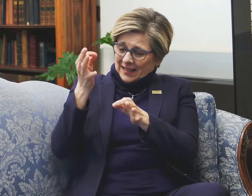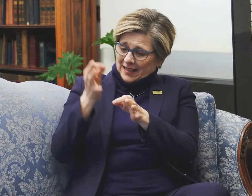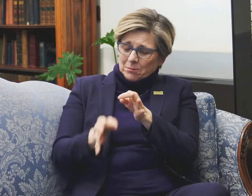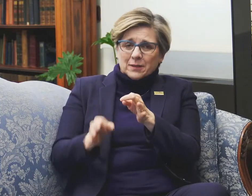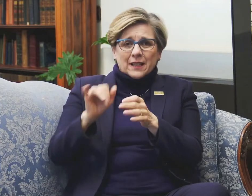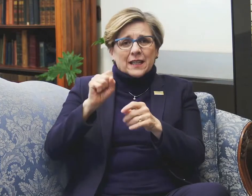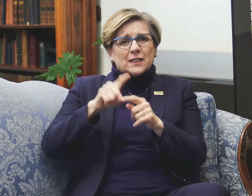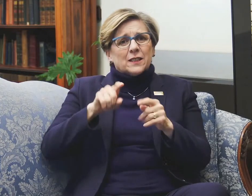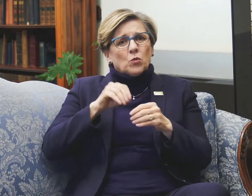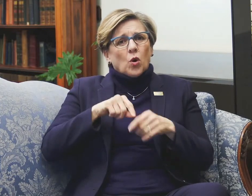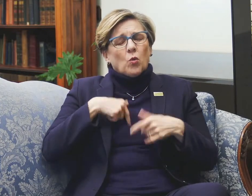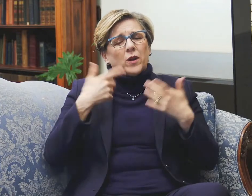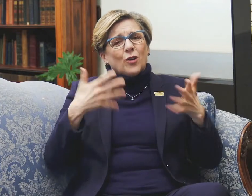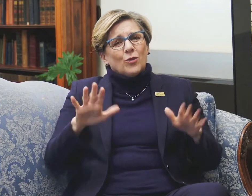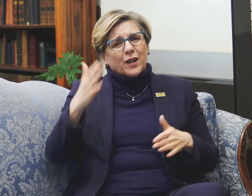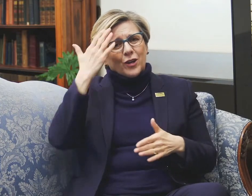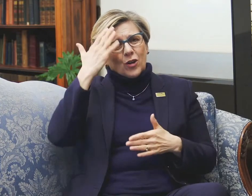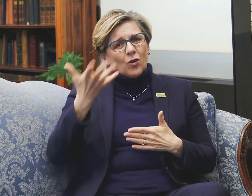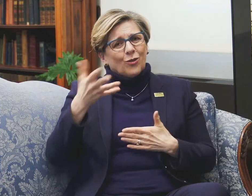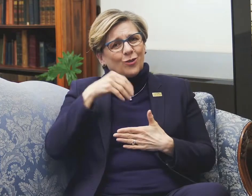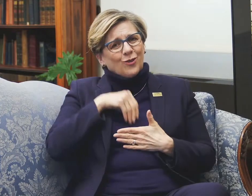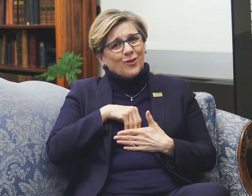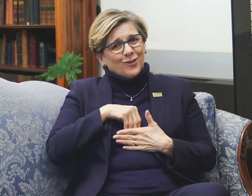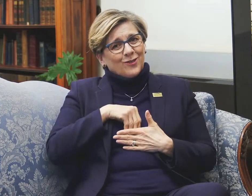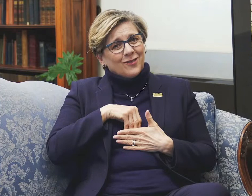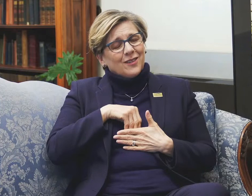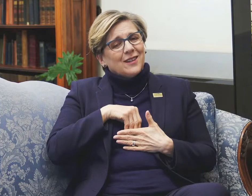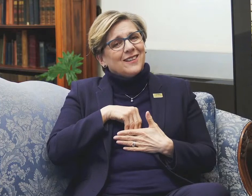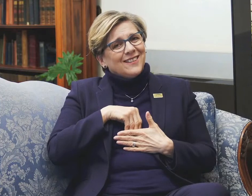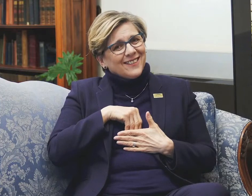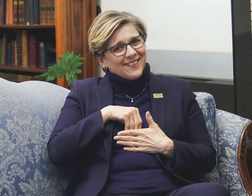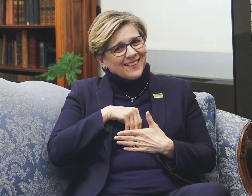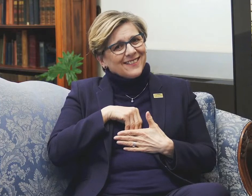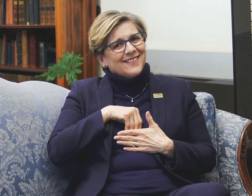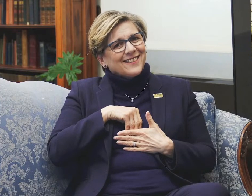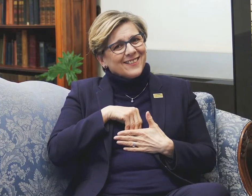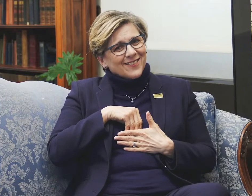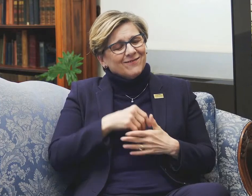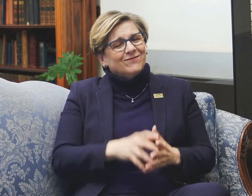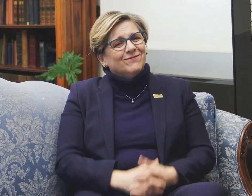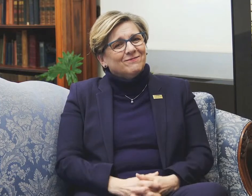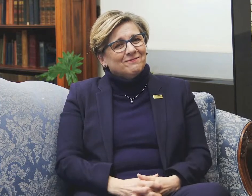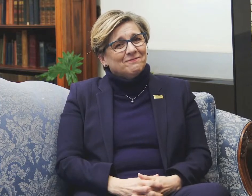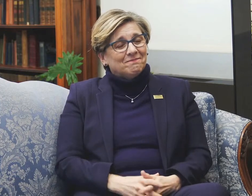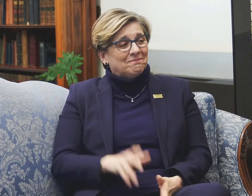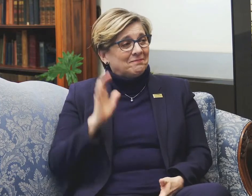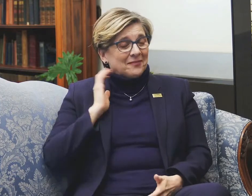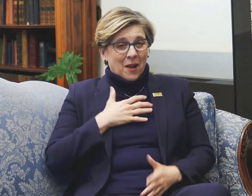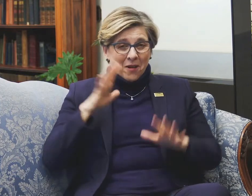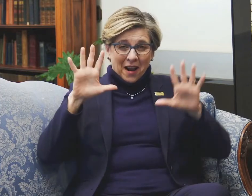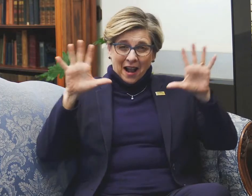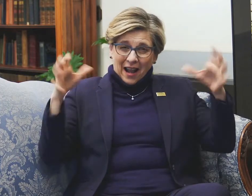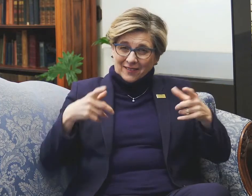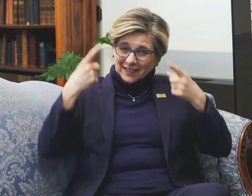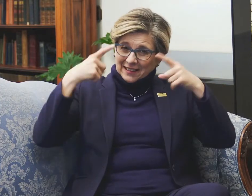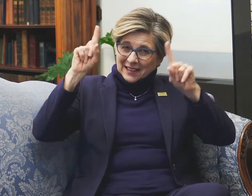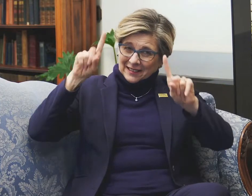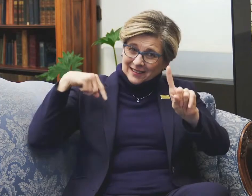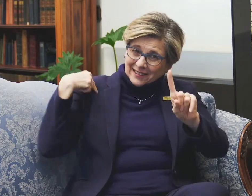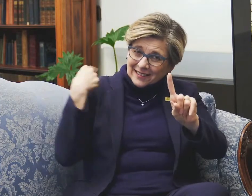What we are looking for often lies in the simplicity of what we already know. Our collective successes